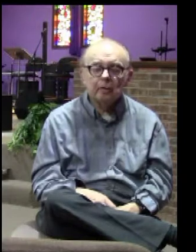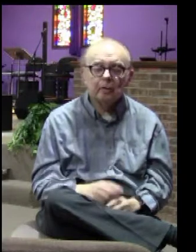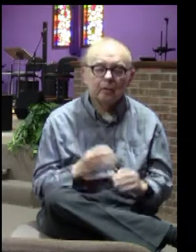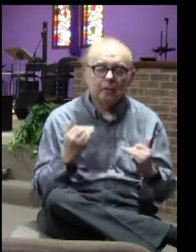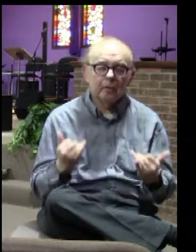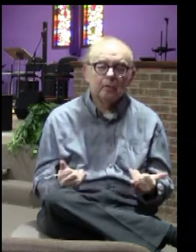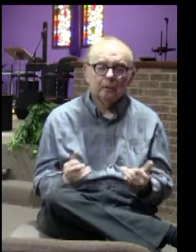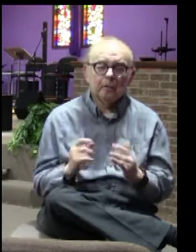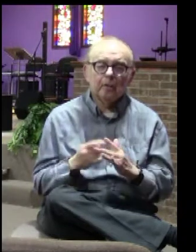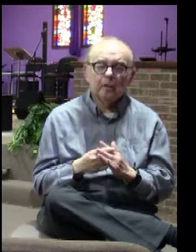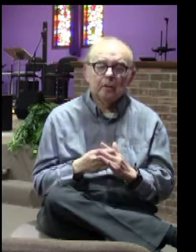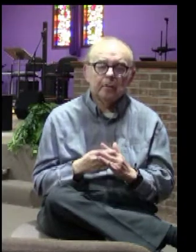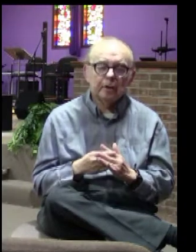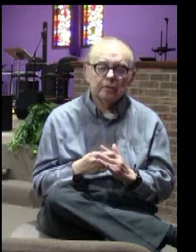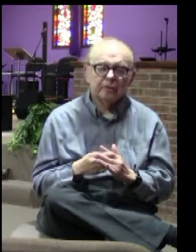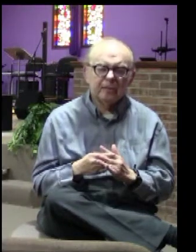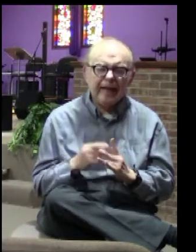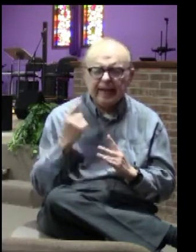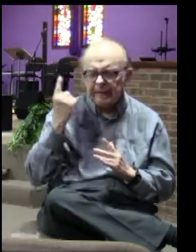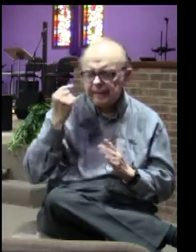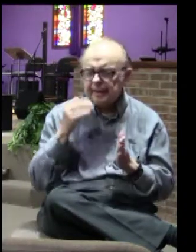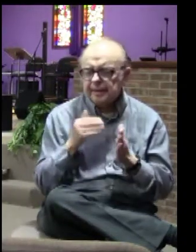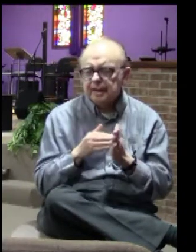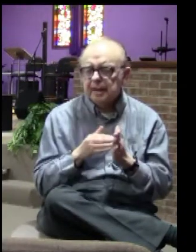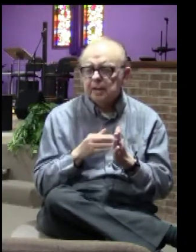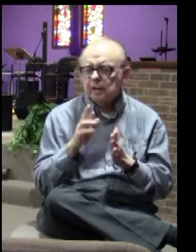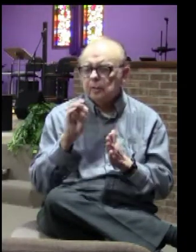And now you begin to replay